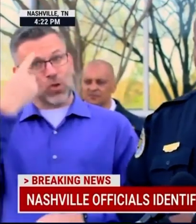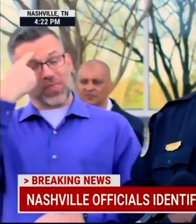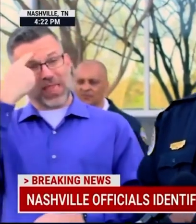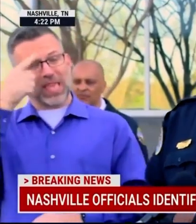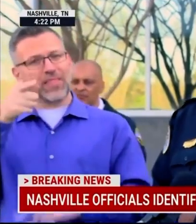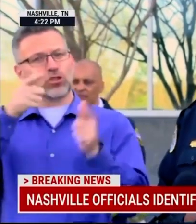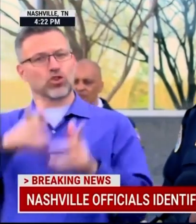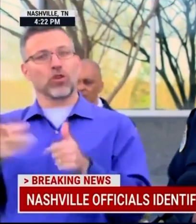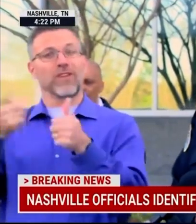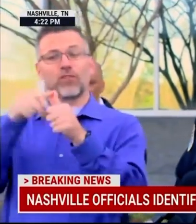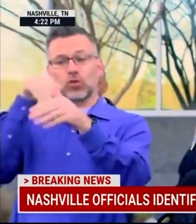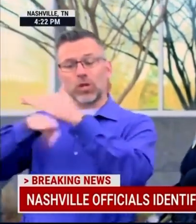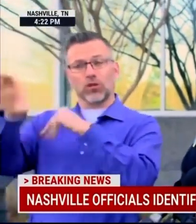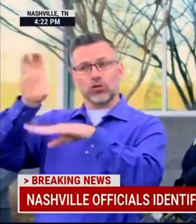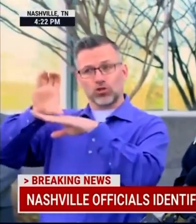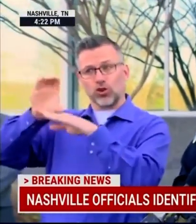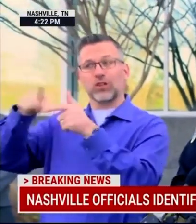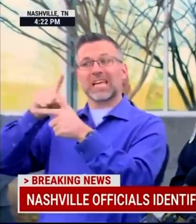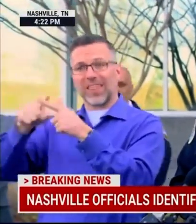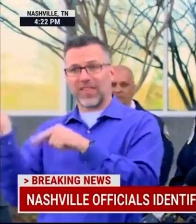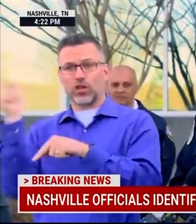church before going to the school?